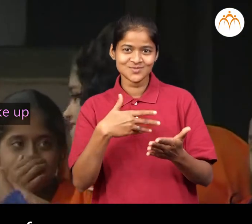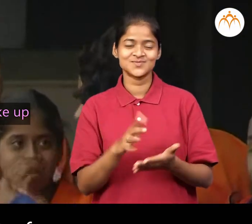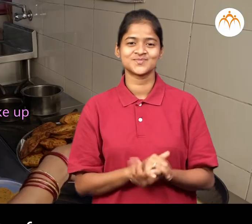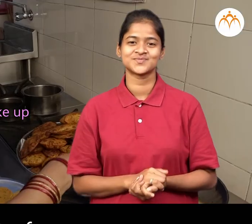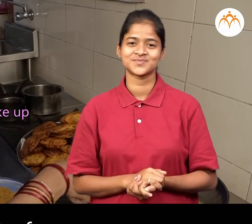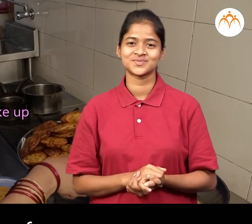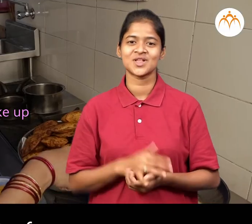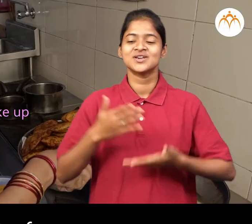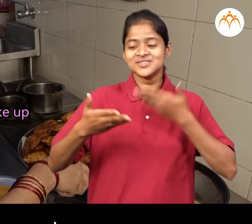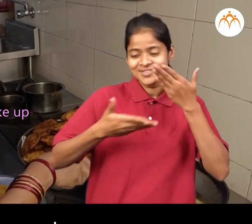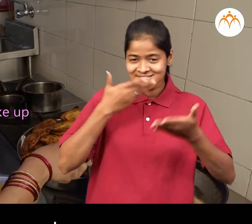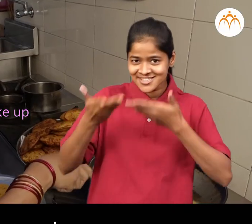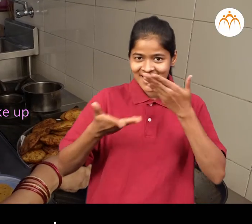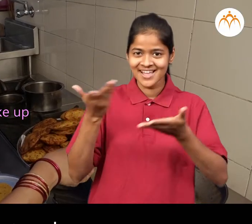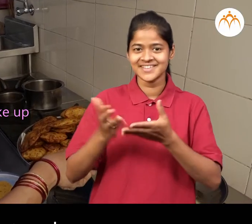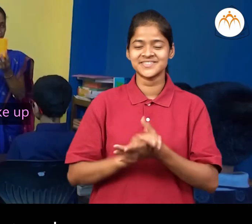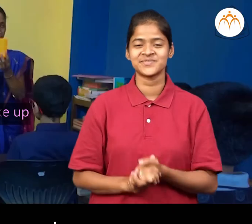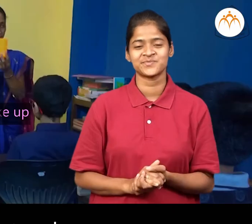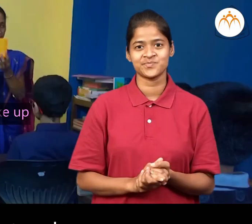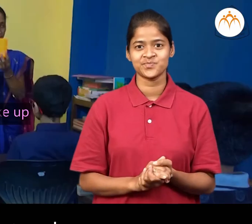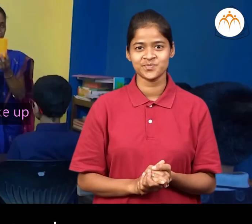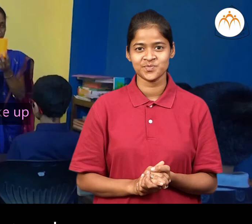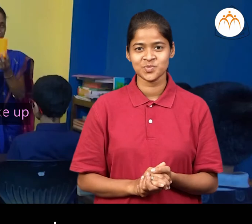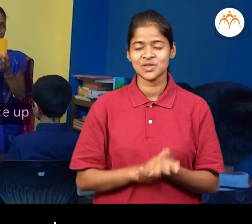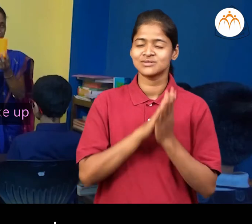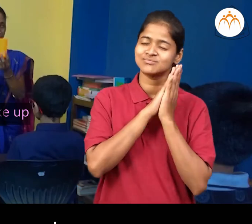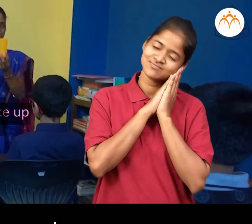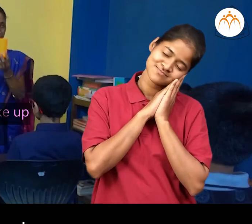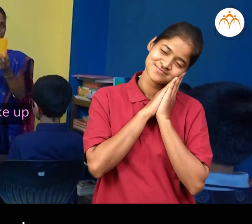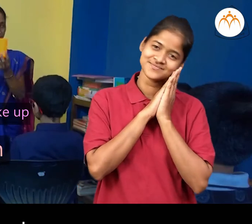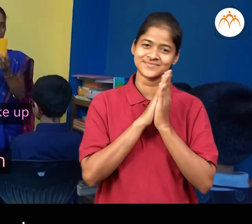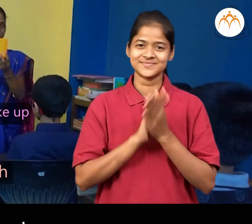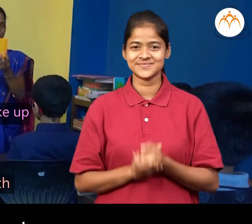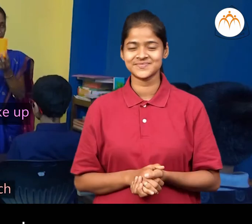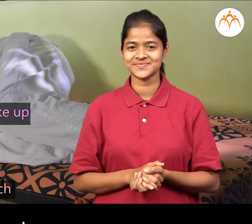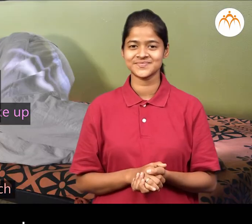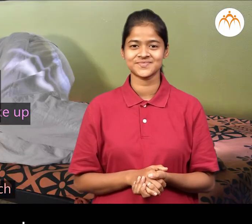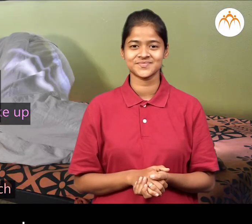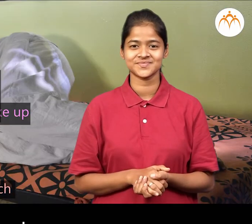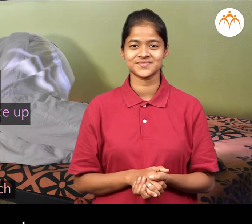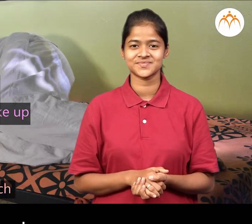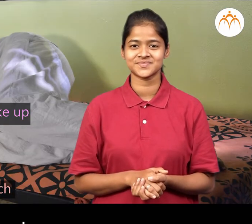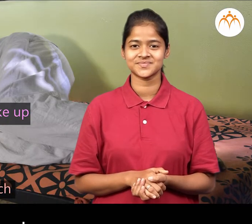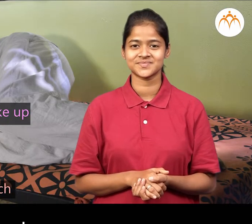fry To teach To sleep